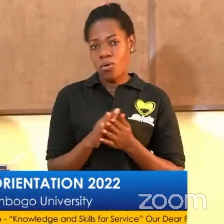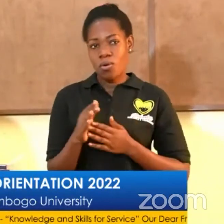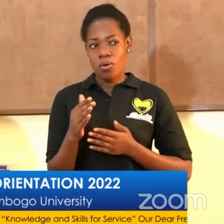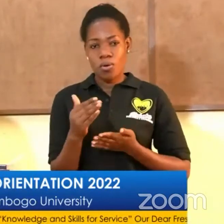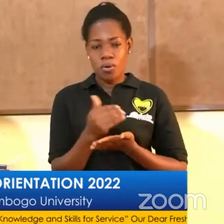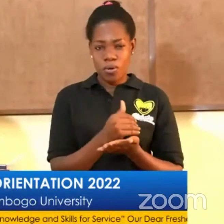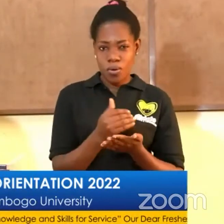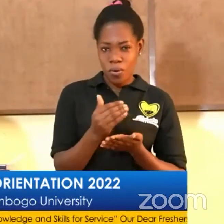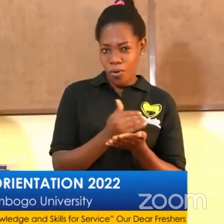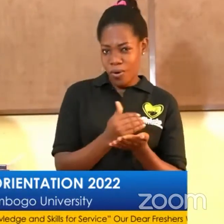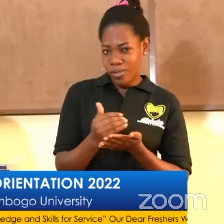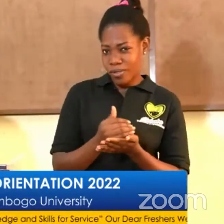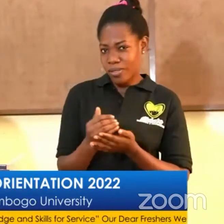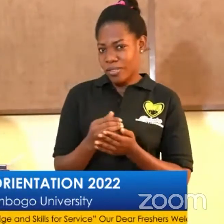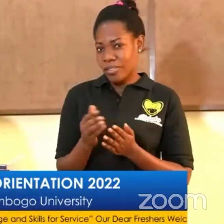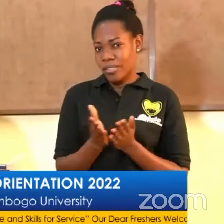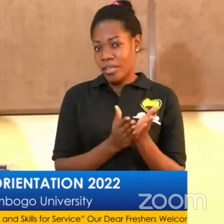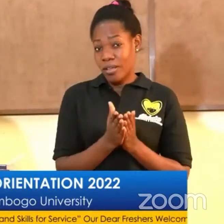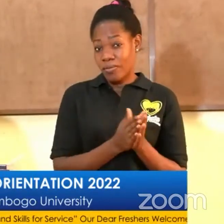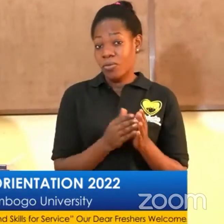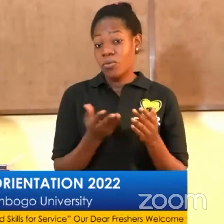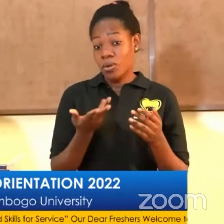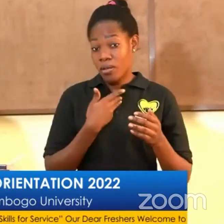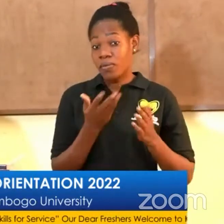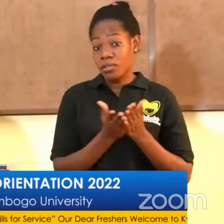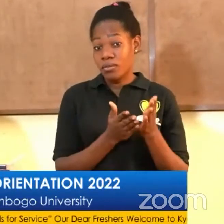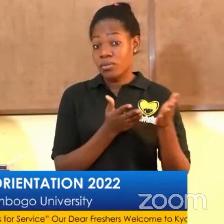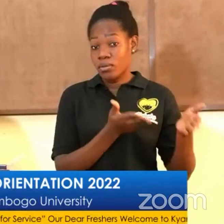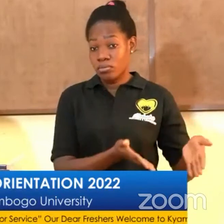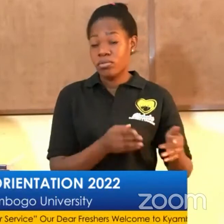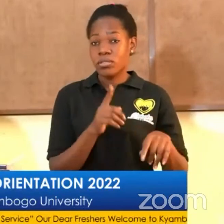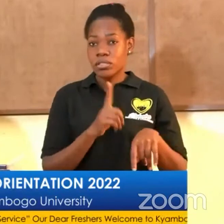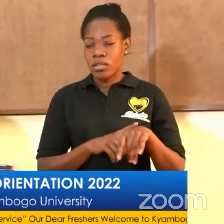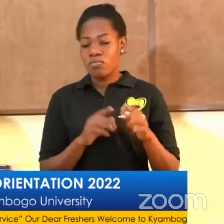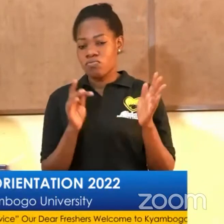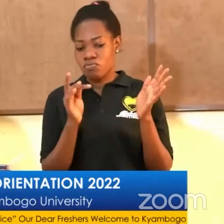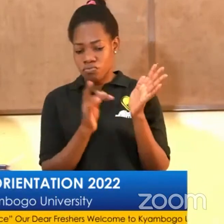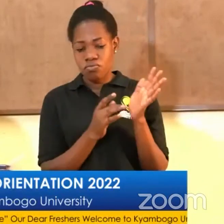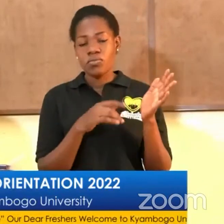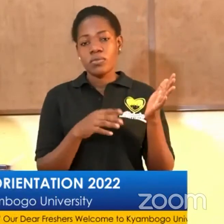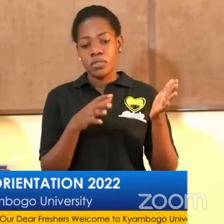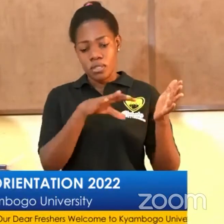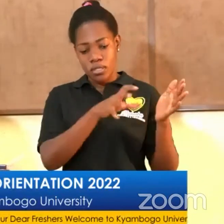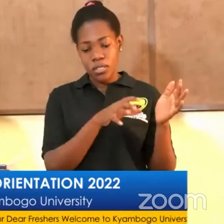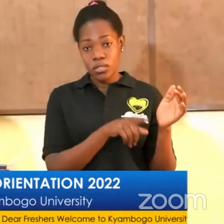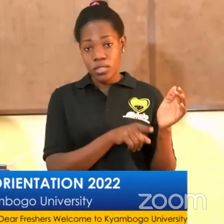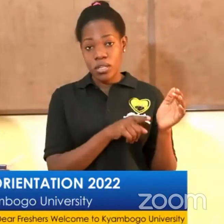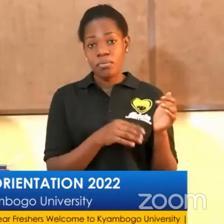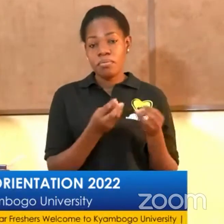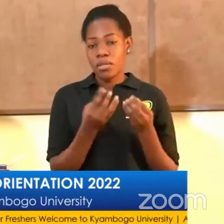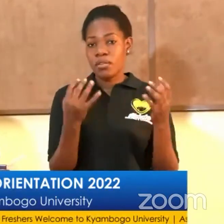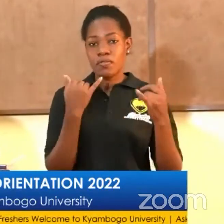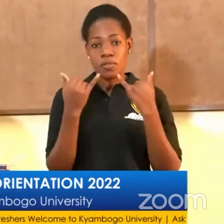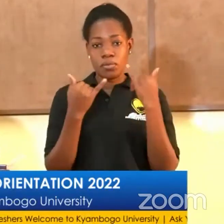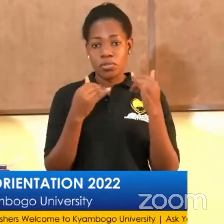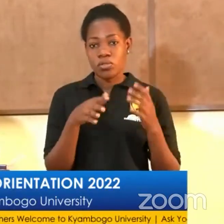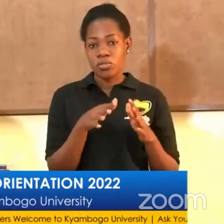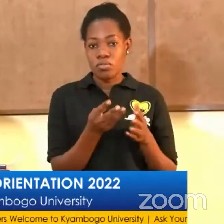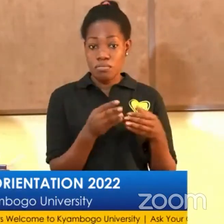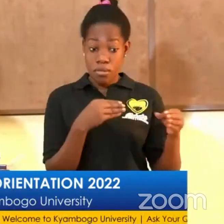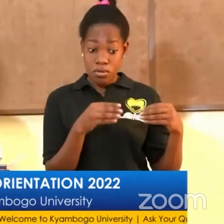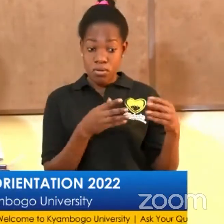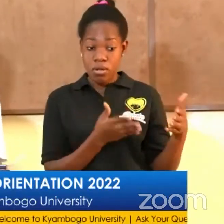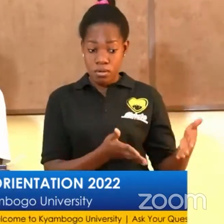find, but when you go to this section, you will find very important information materials there which may not be